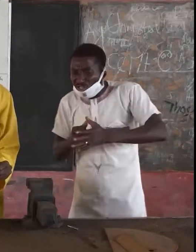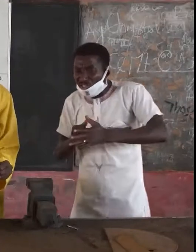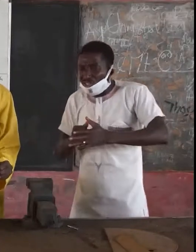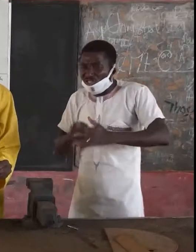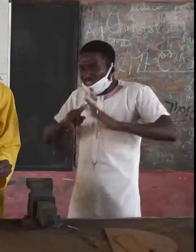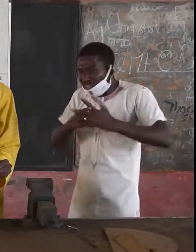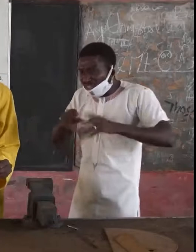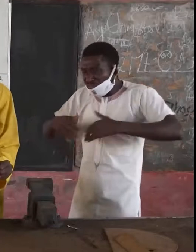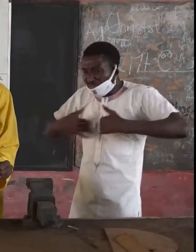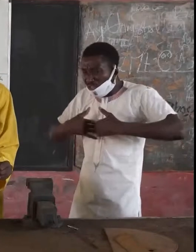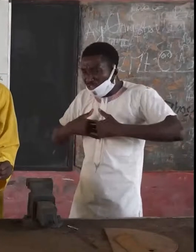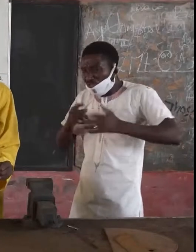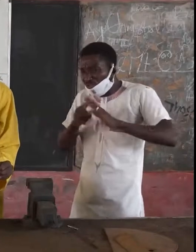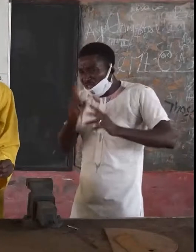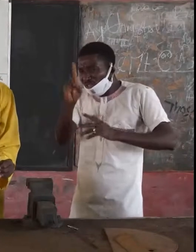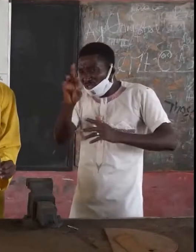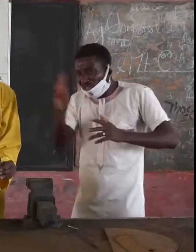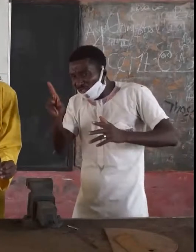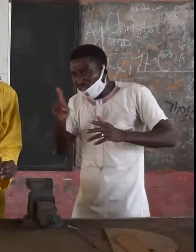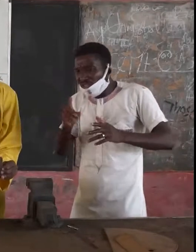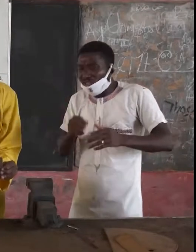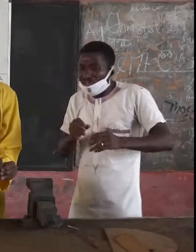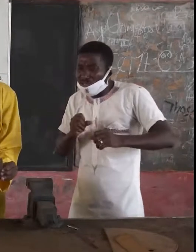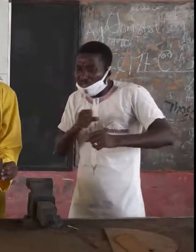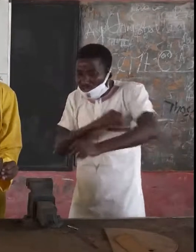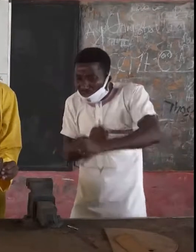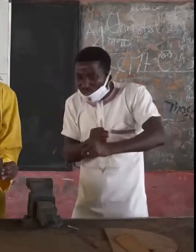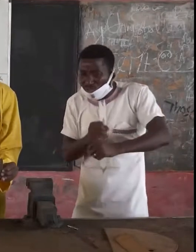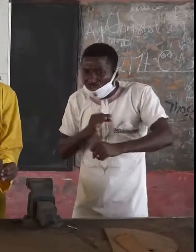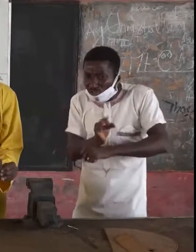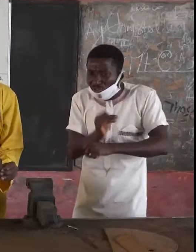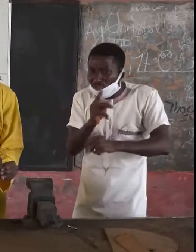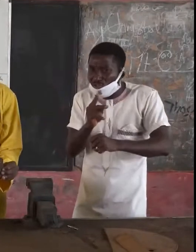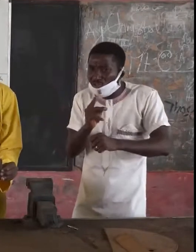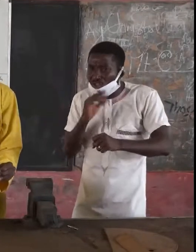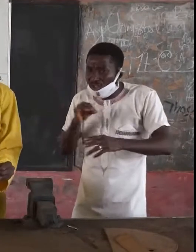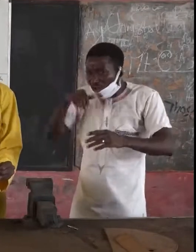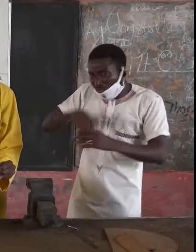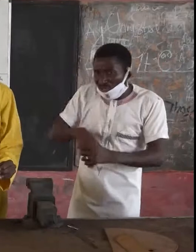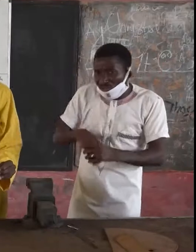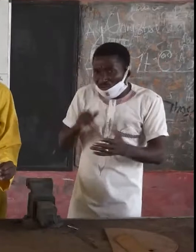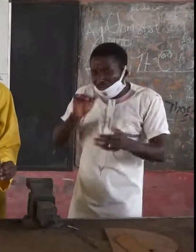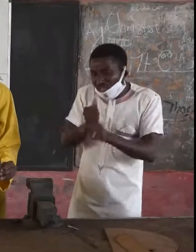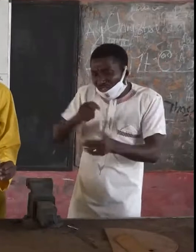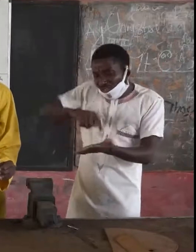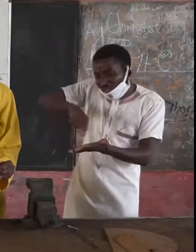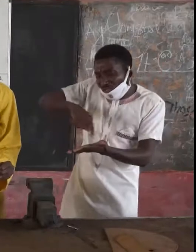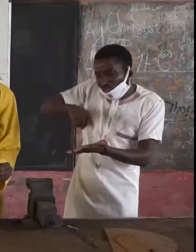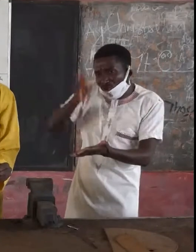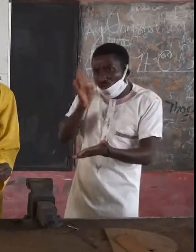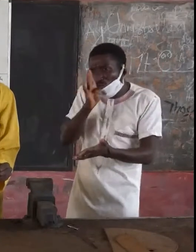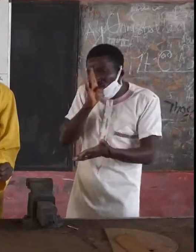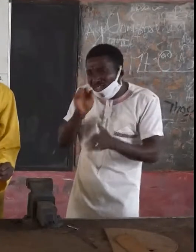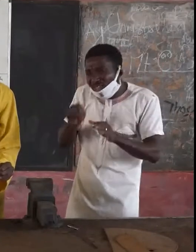the machine, you start drilling. The pressure you are exacting on the point in order to make the hole at the point should be